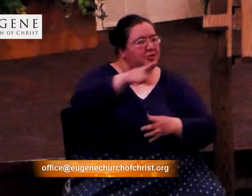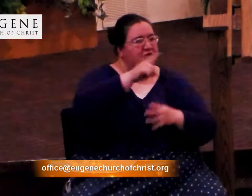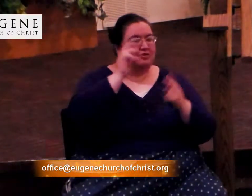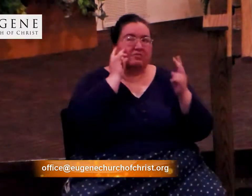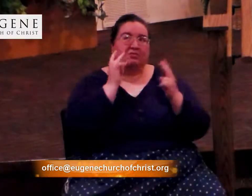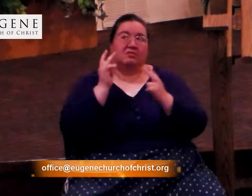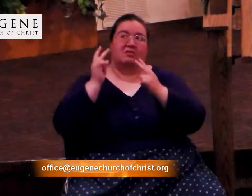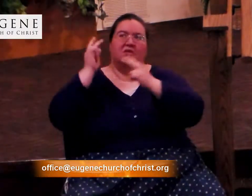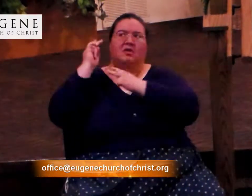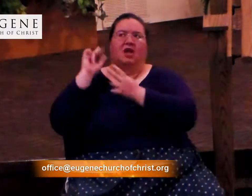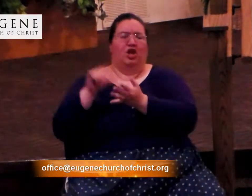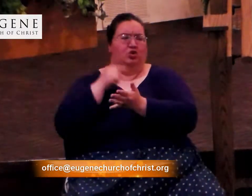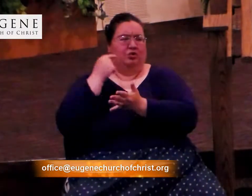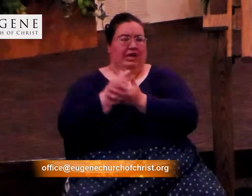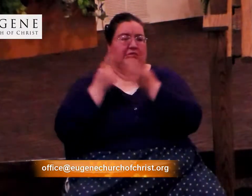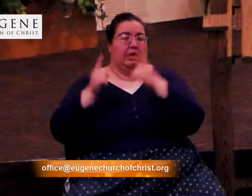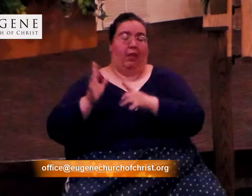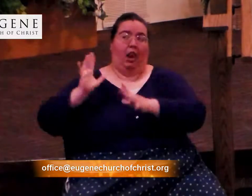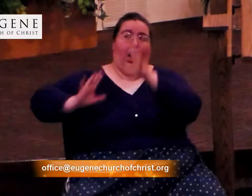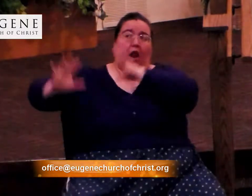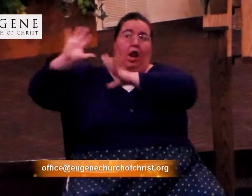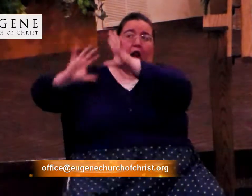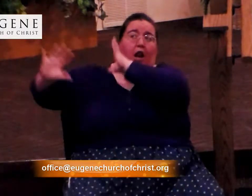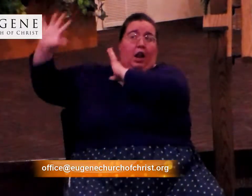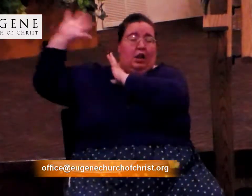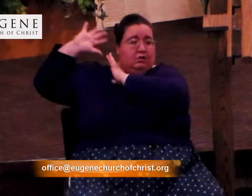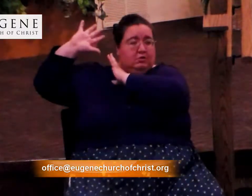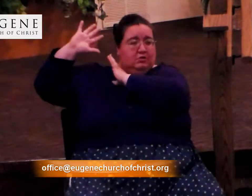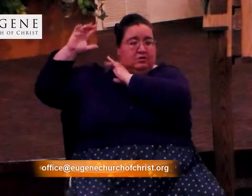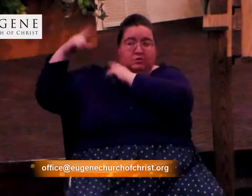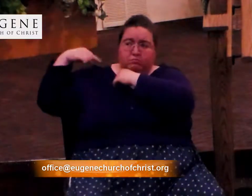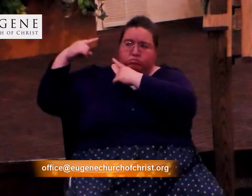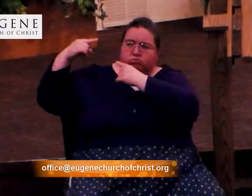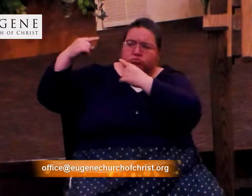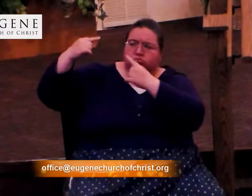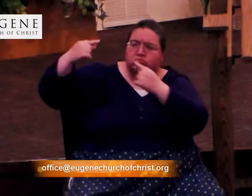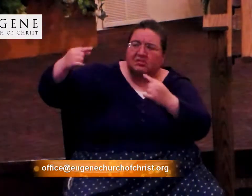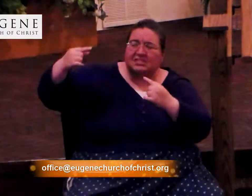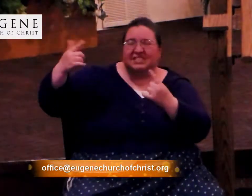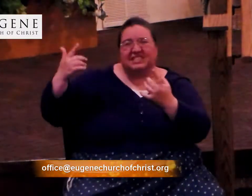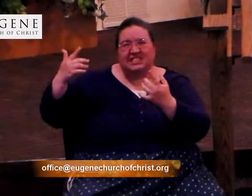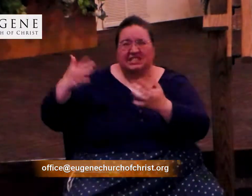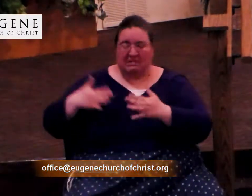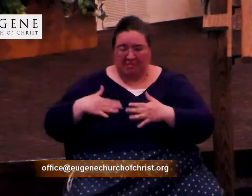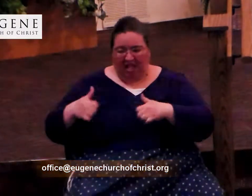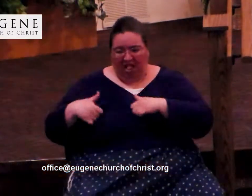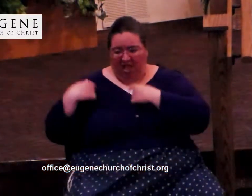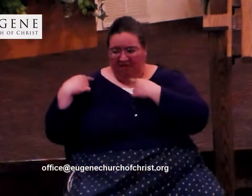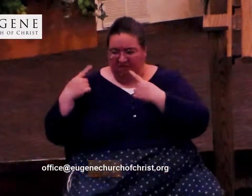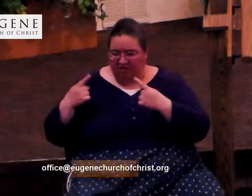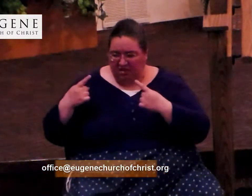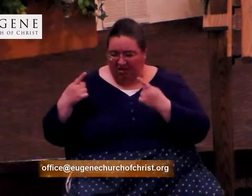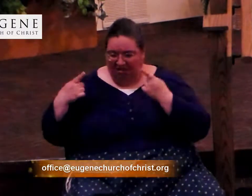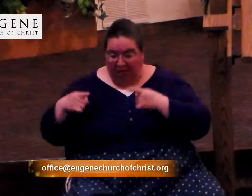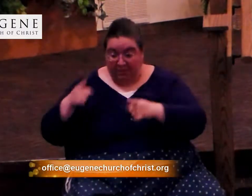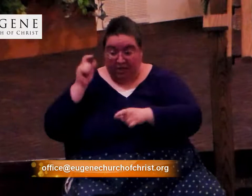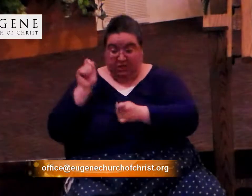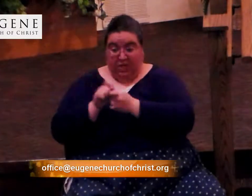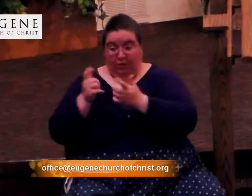time ago, we might think, well, things have not gone exactly the way I thought they might go between there and here. We also have that same opportunity